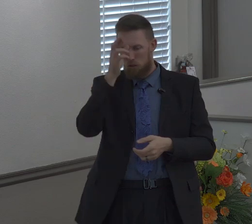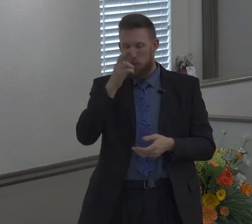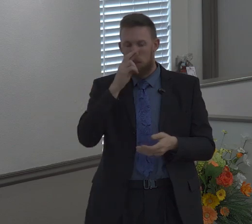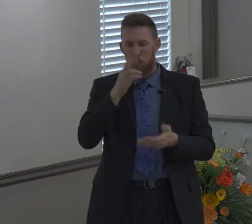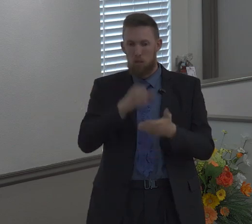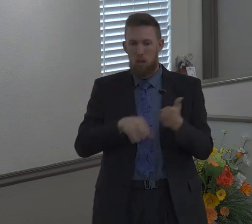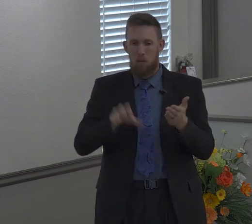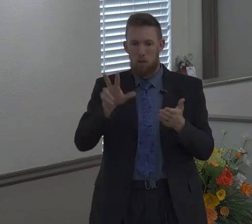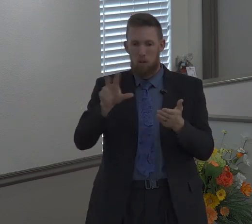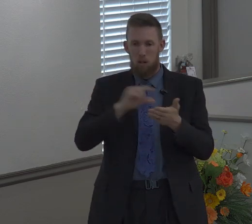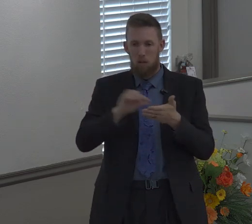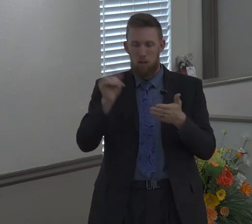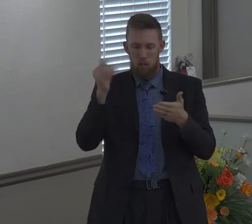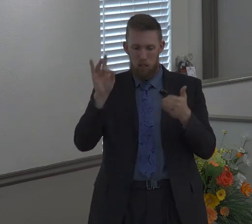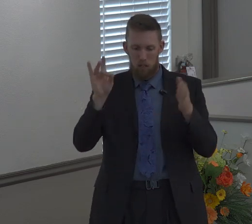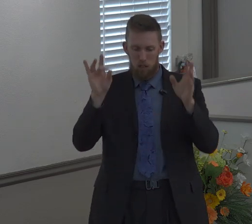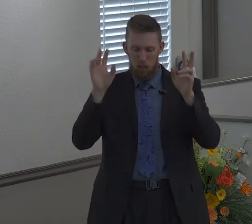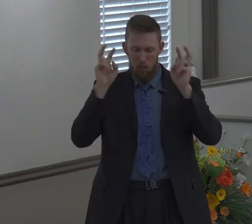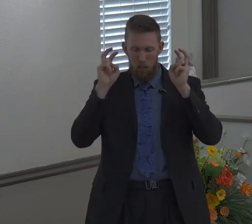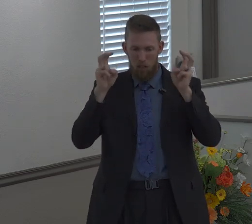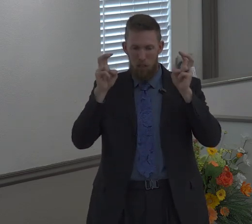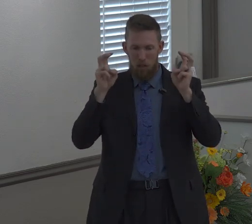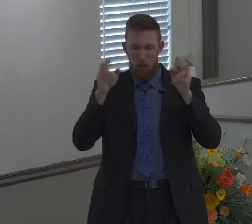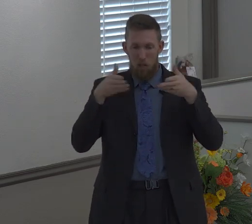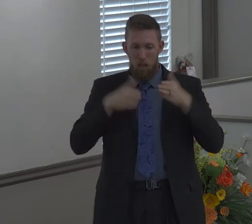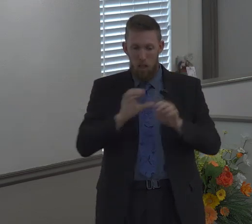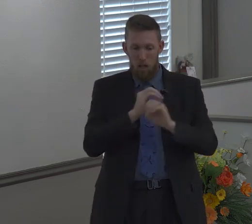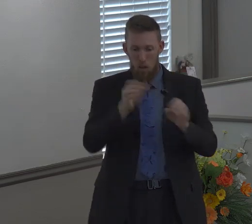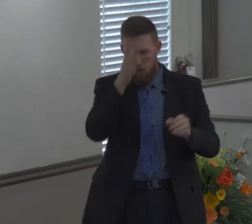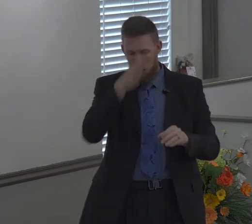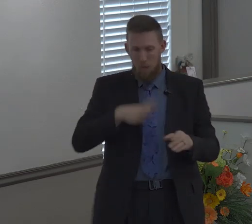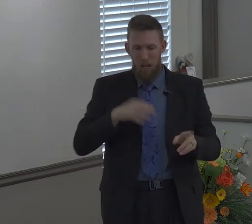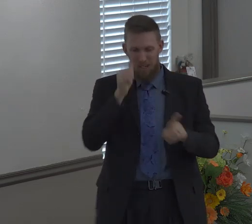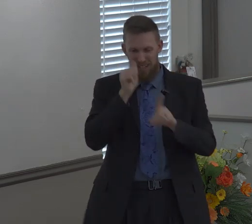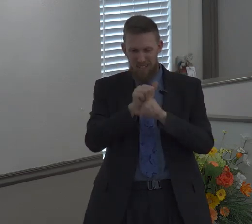1 Corinthians chapter 3, verse 18, let no man deceive himself.